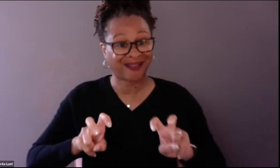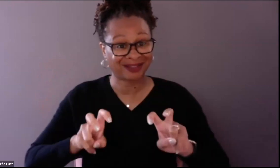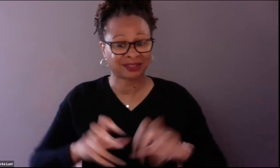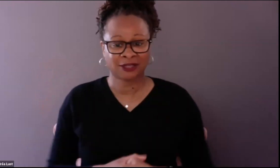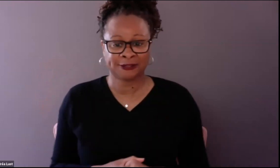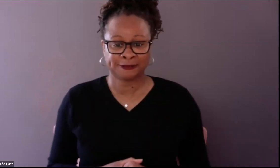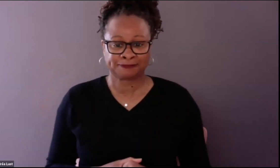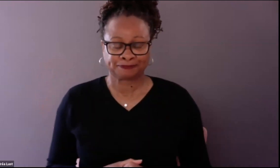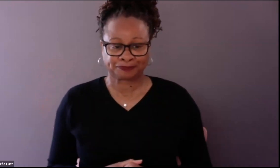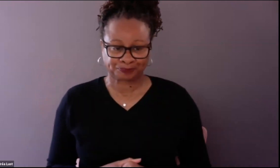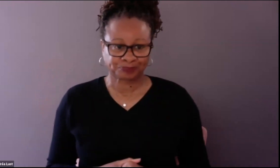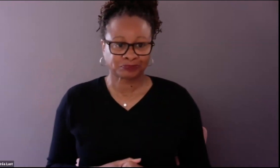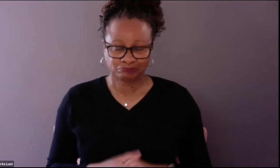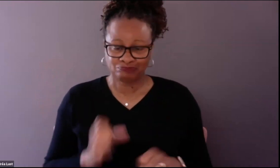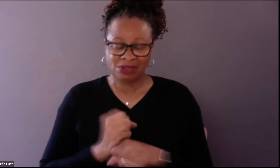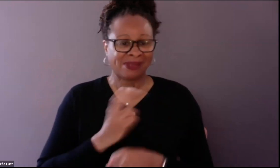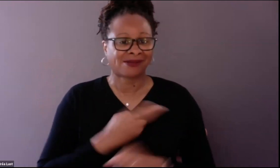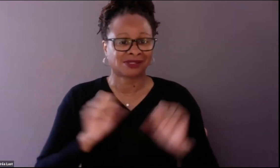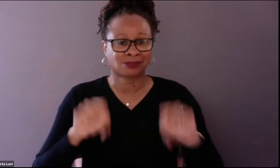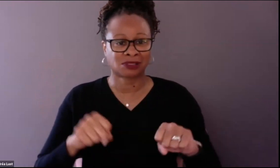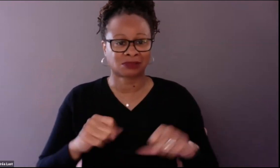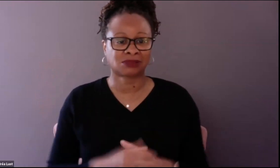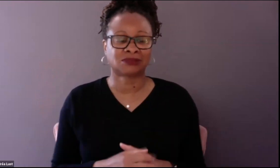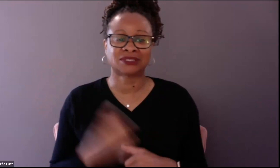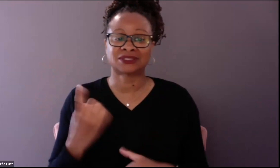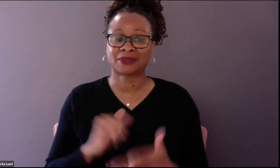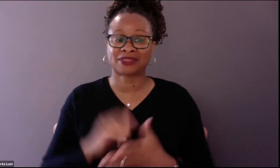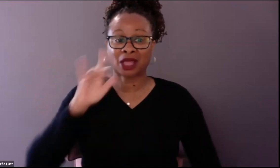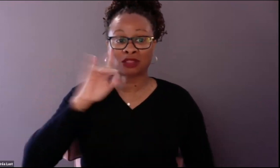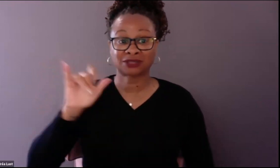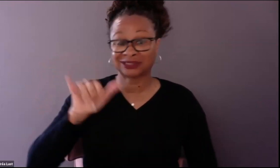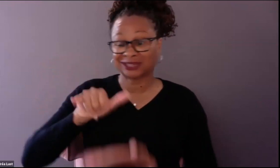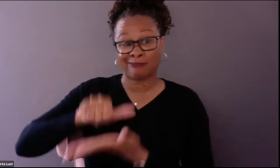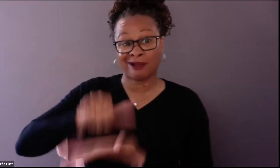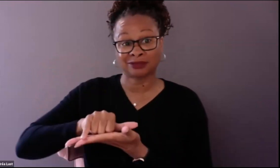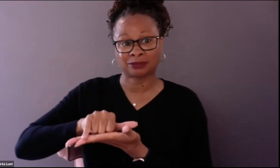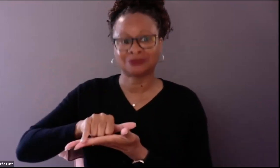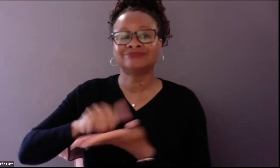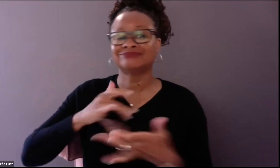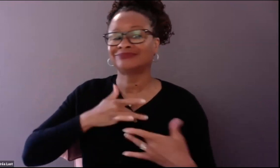that has made us possible, something that looks impossible.